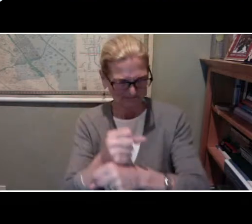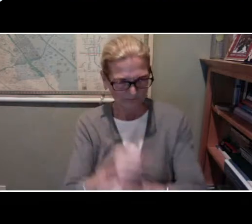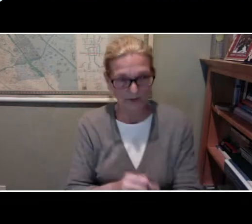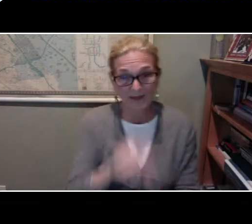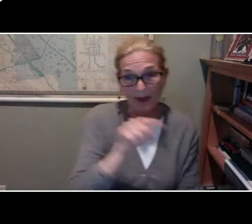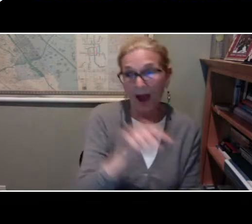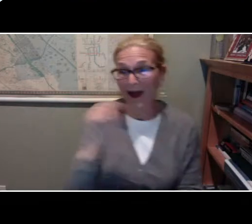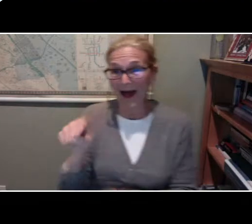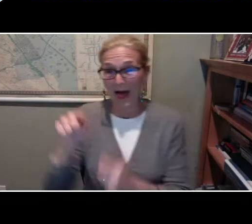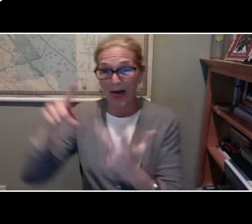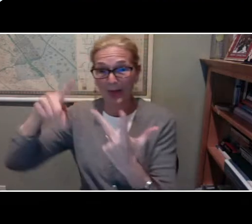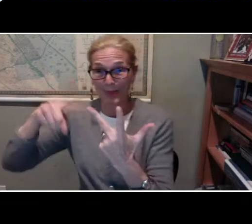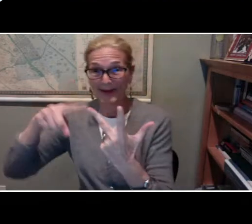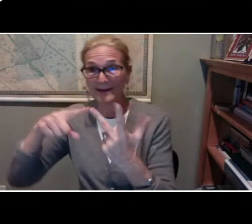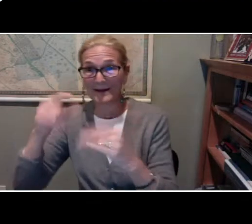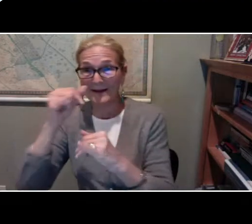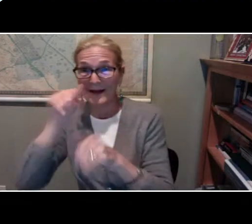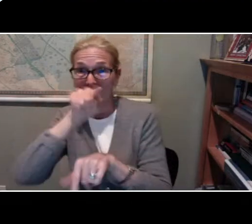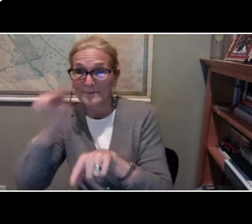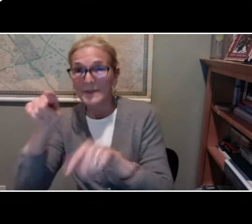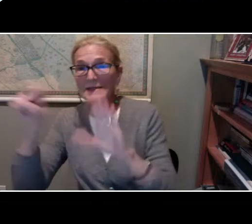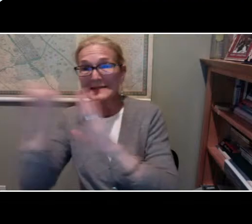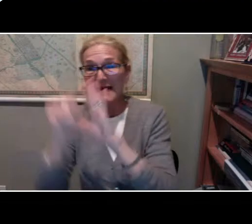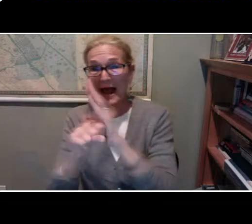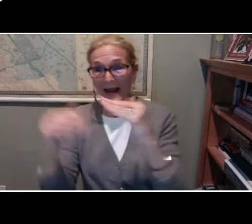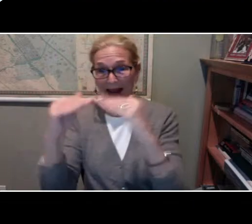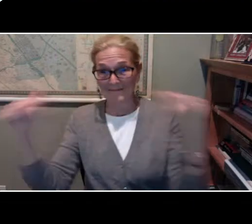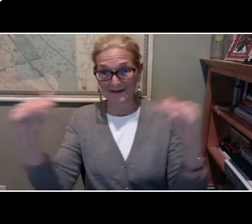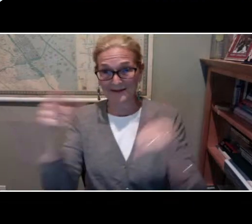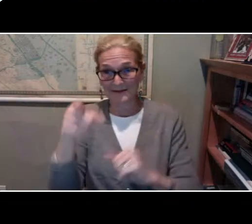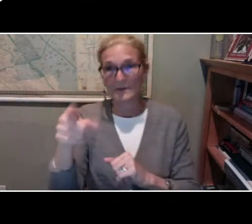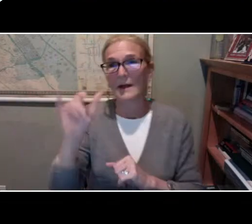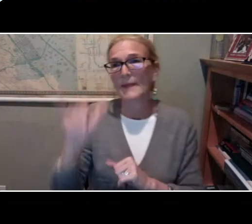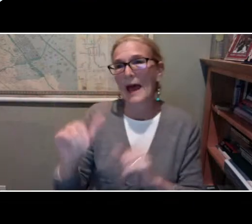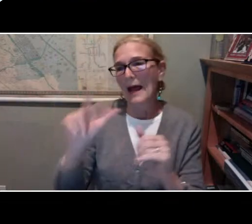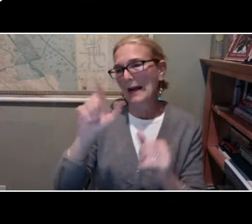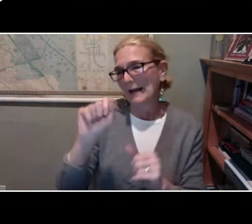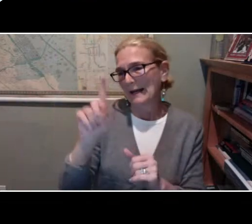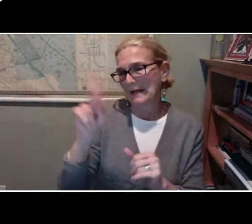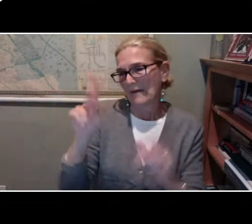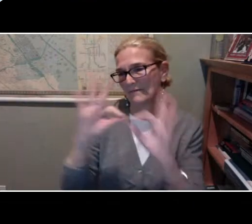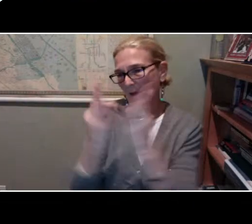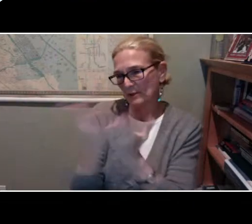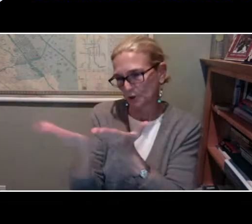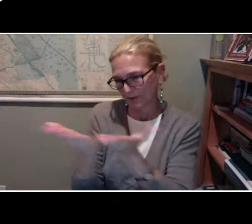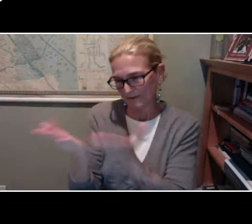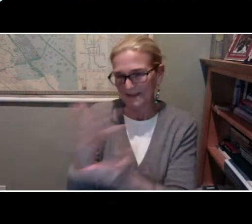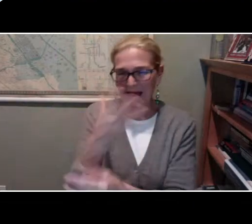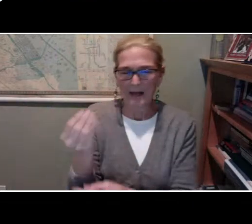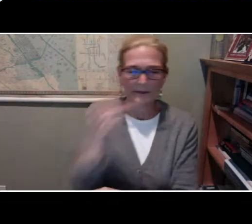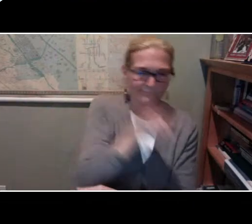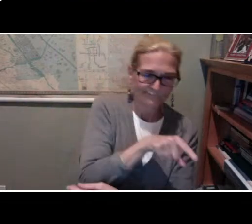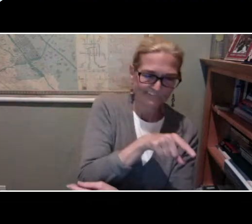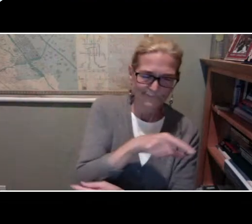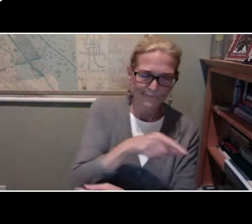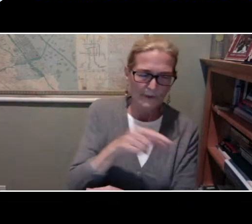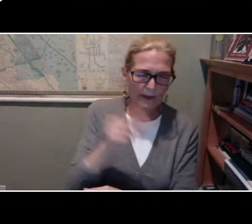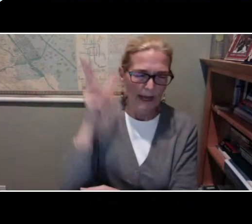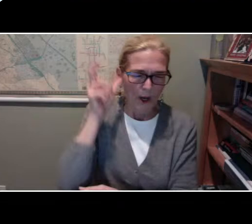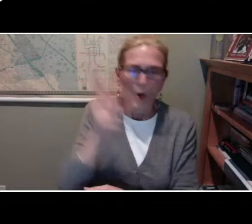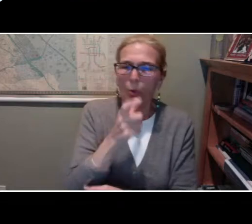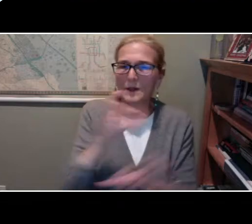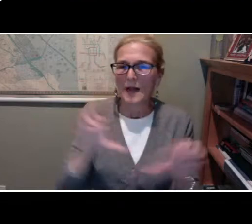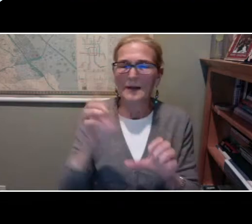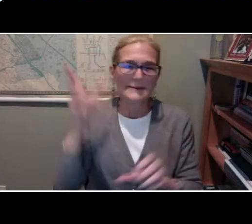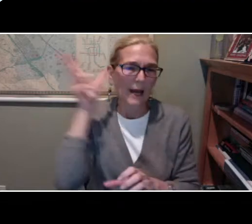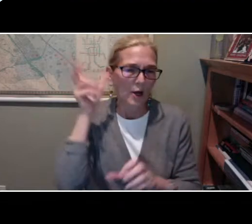Language and Literacy Center, FL3 is how that's often abbreviated. And then the third state level implementer, you see